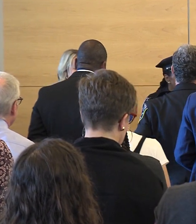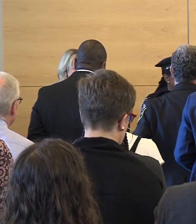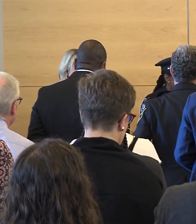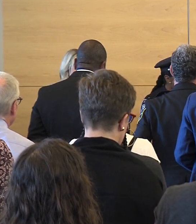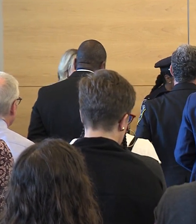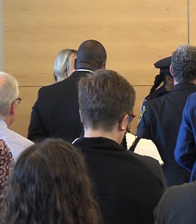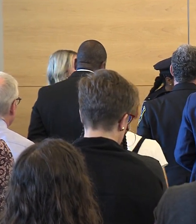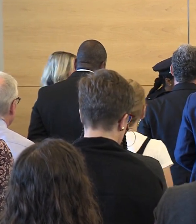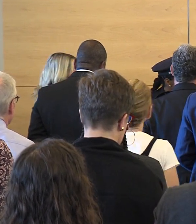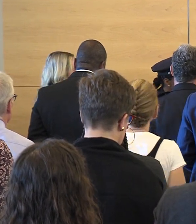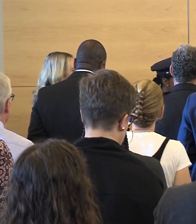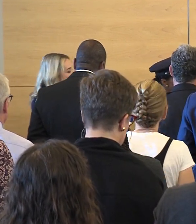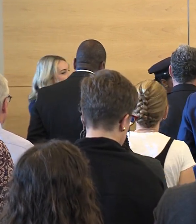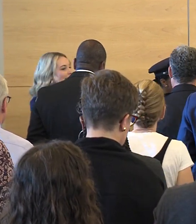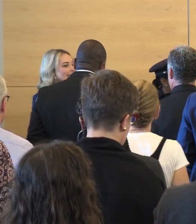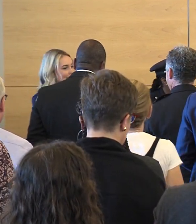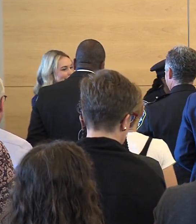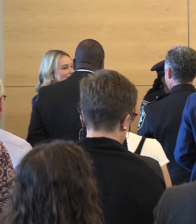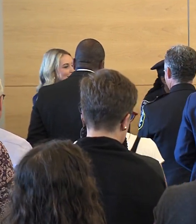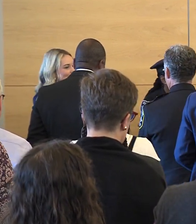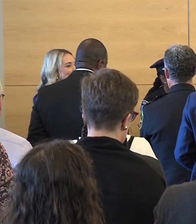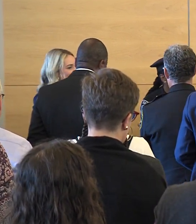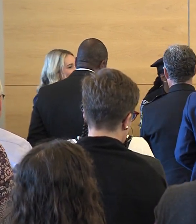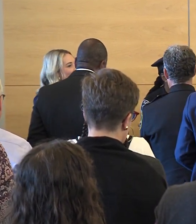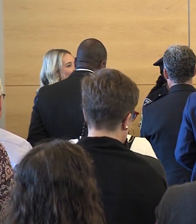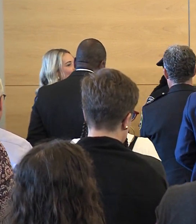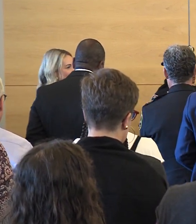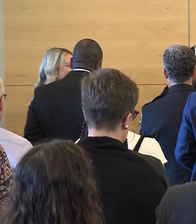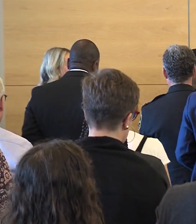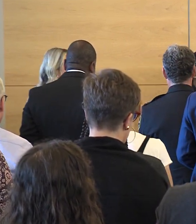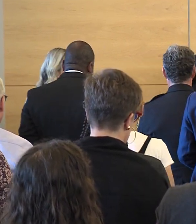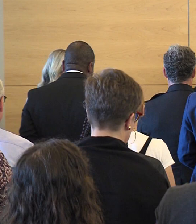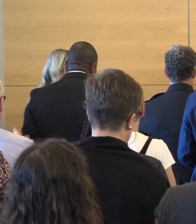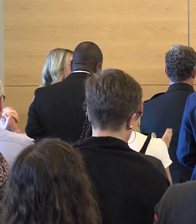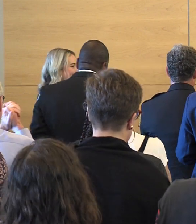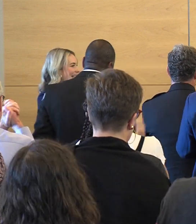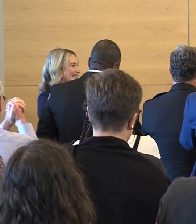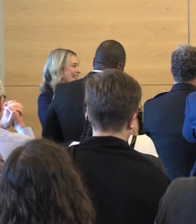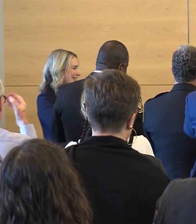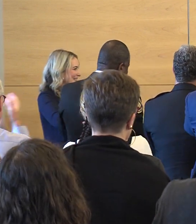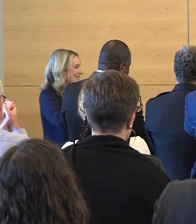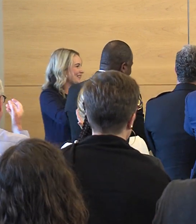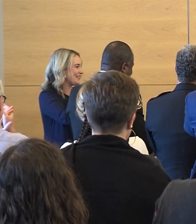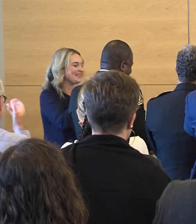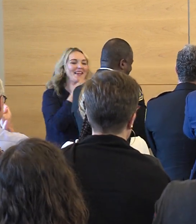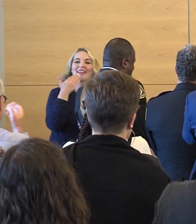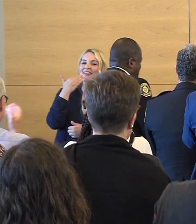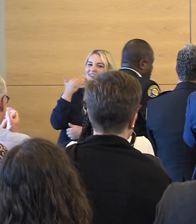continue on and having luck being our chief of police. Oh, thank you so much.